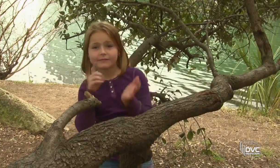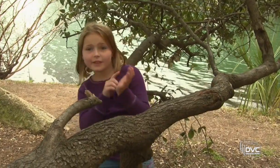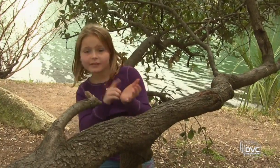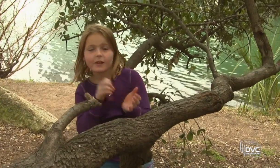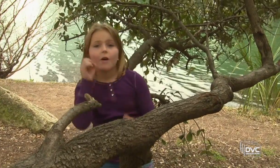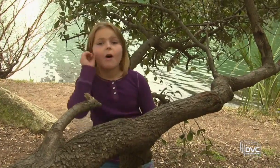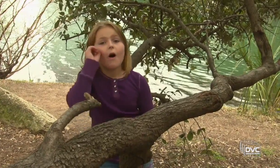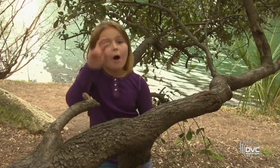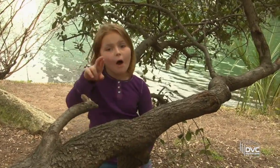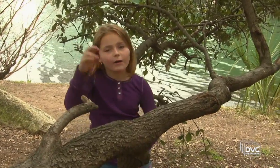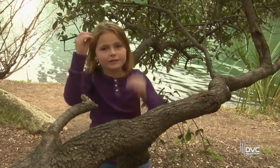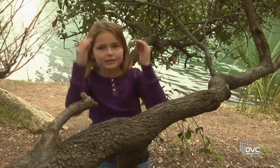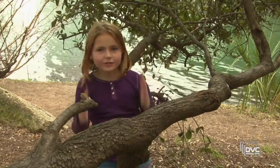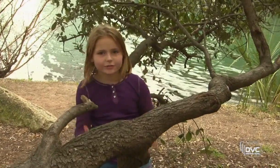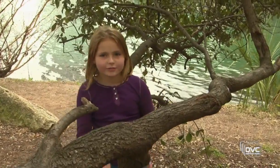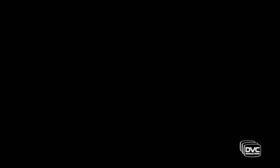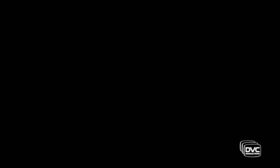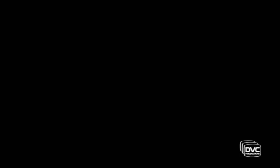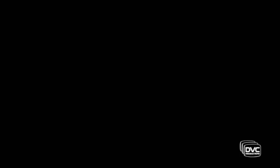a doctor or a teacher.